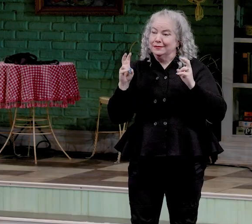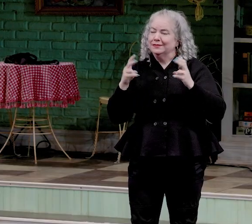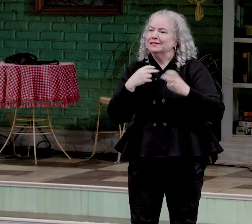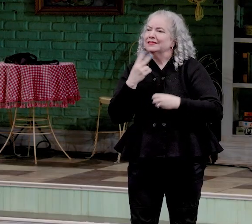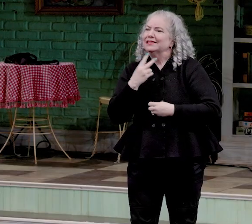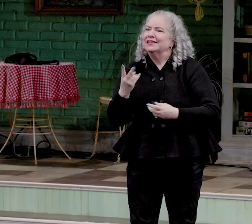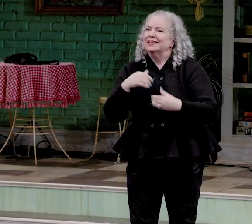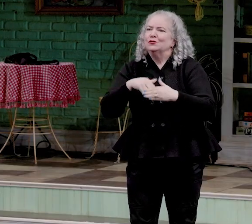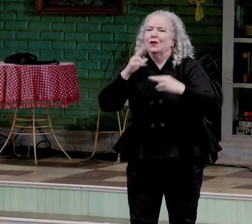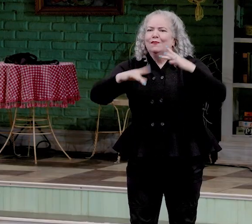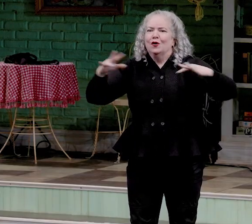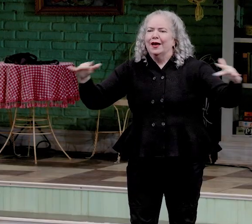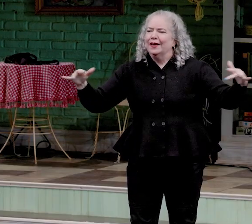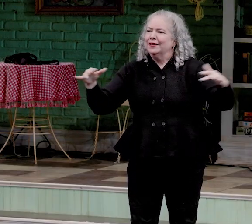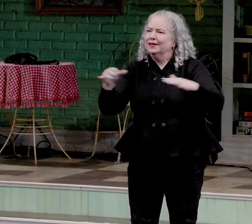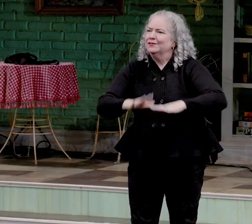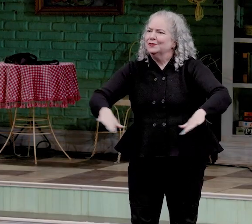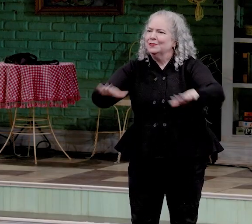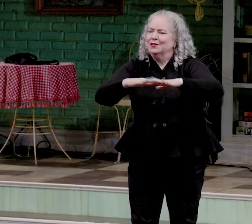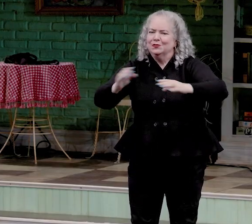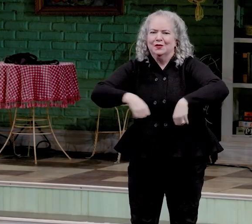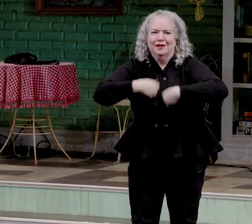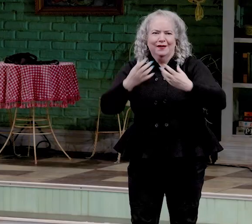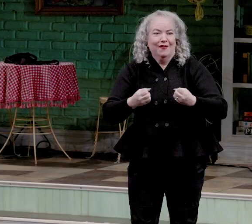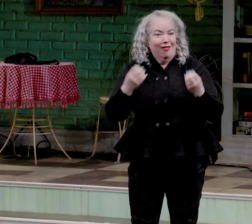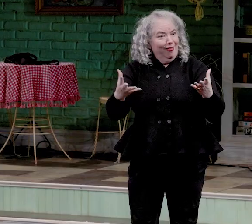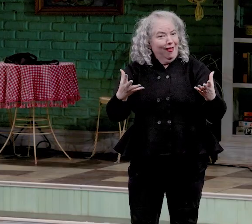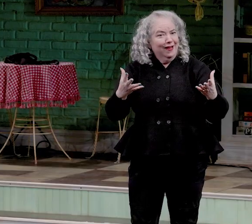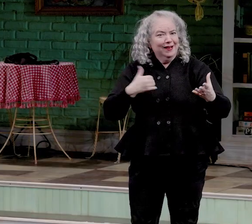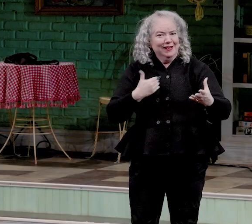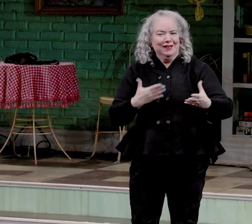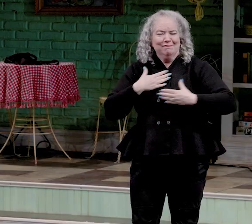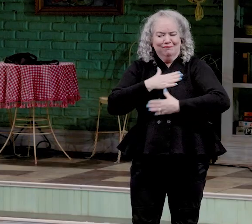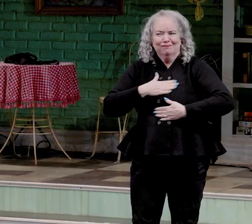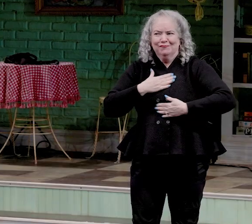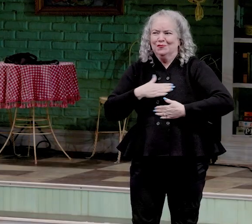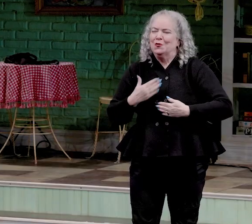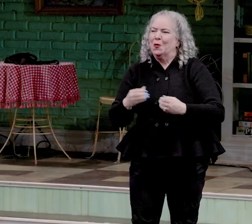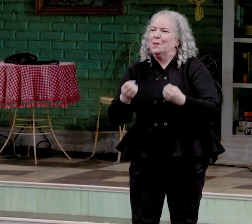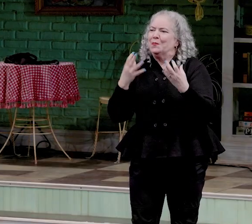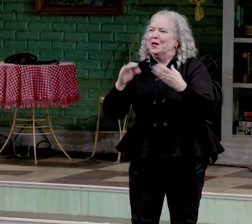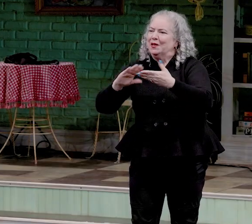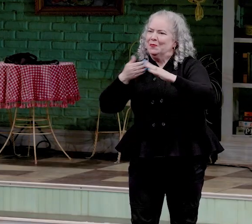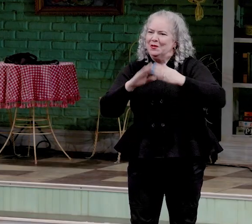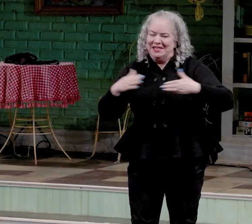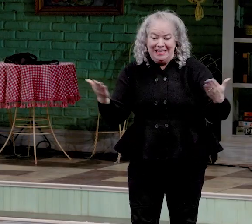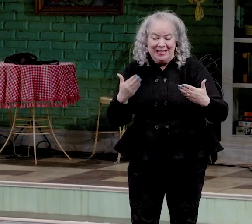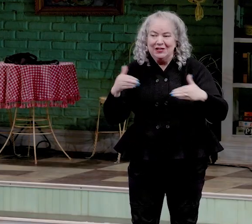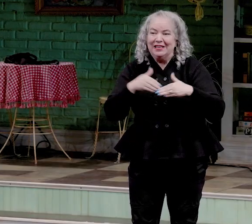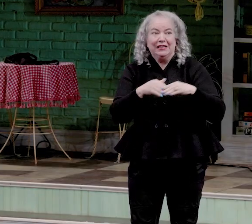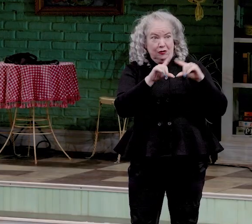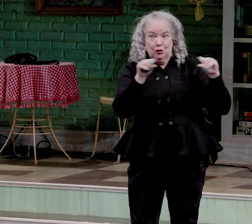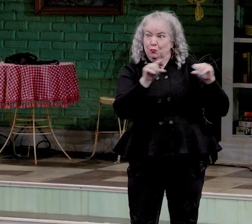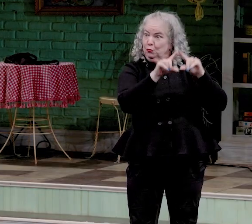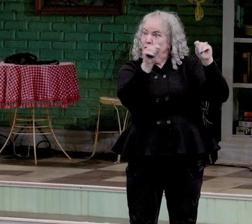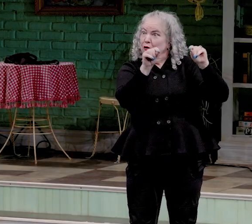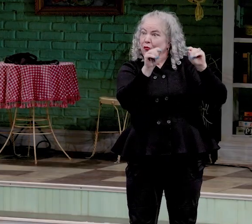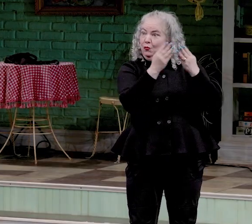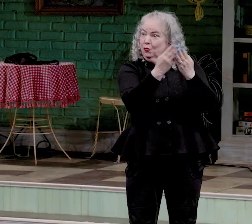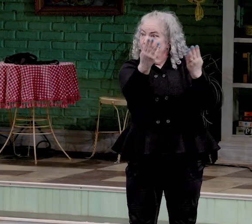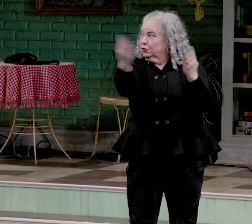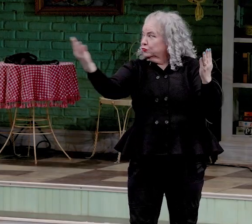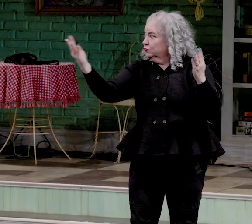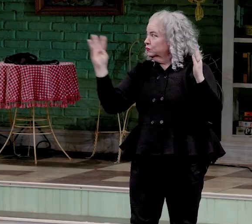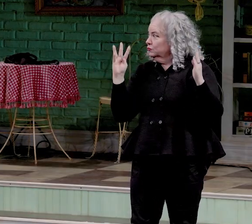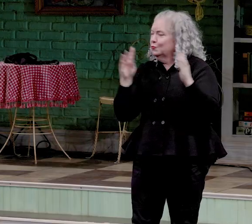of spaces as we provide boundless hospitality to our multiple communities here within our brick walls and out